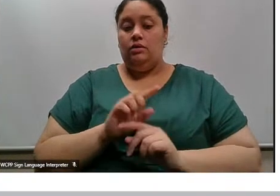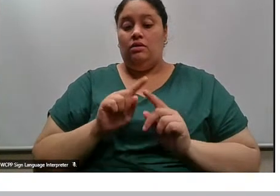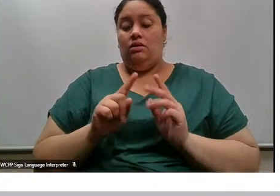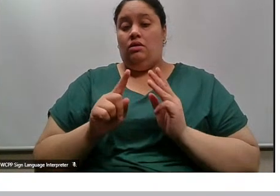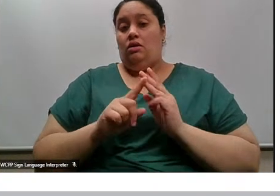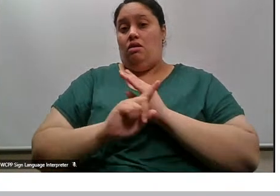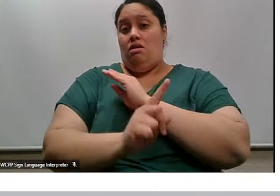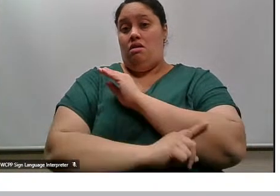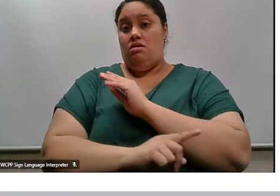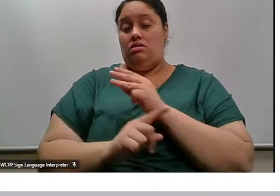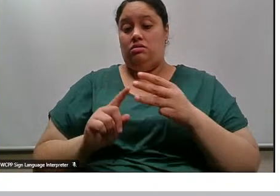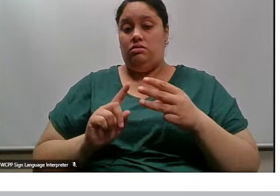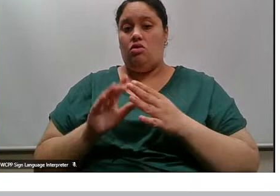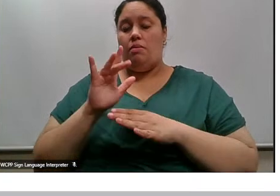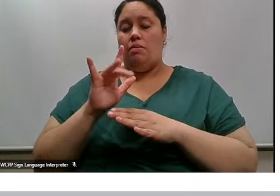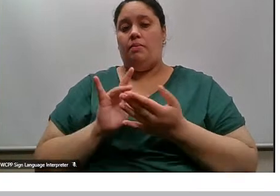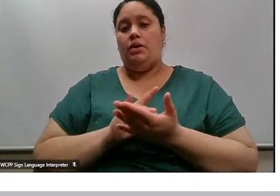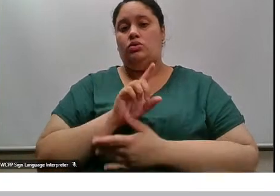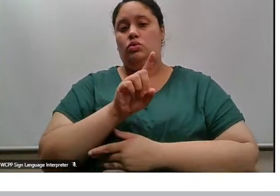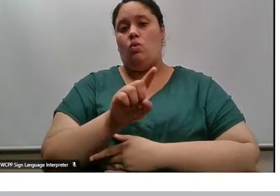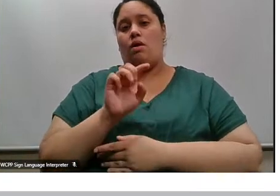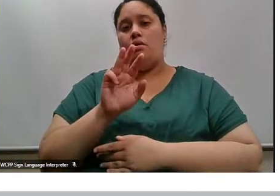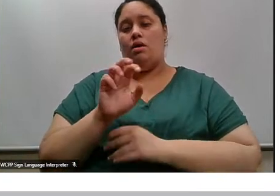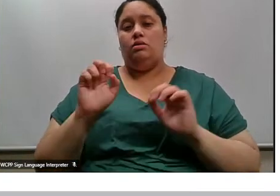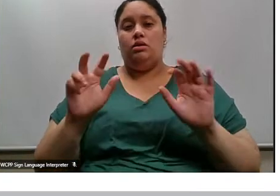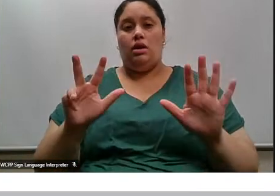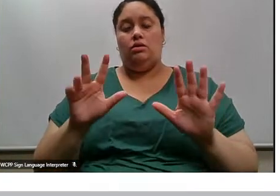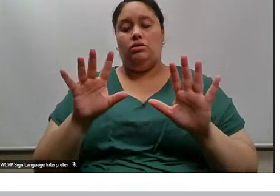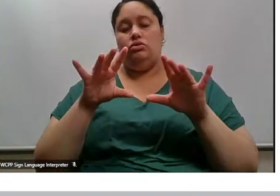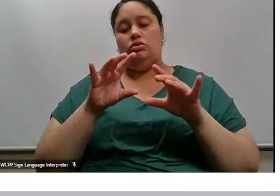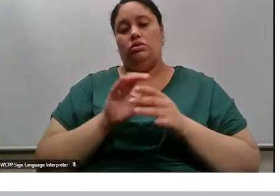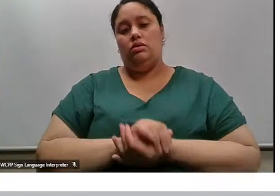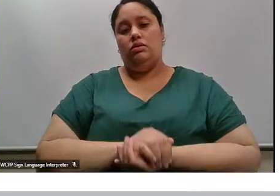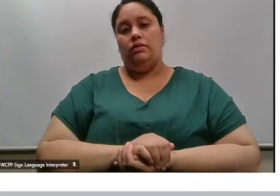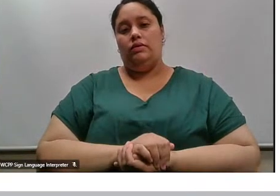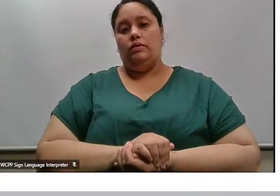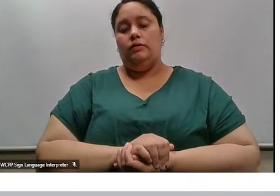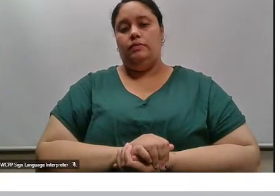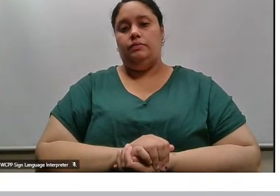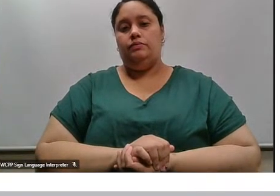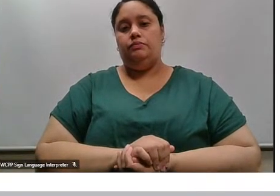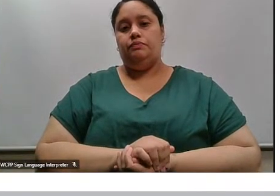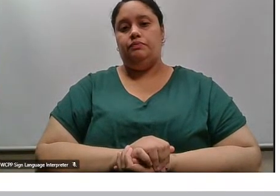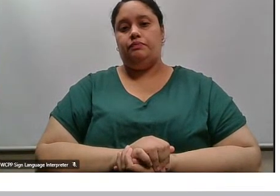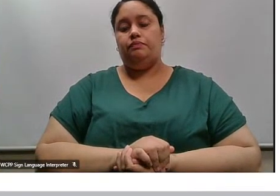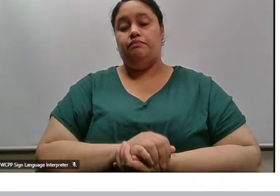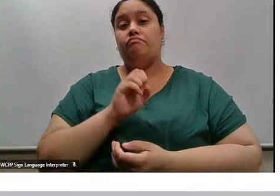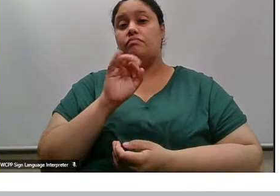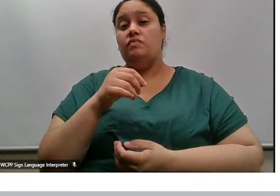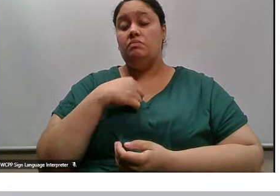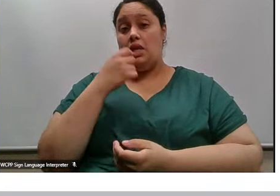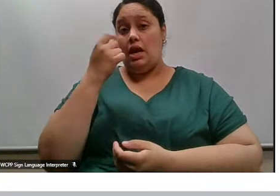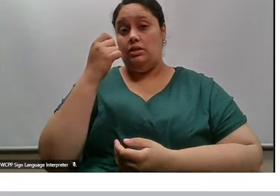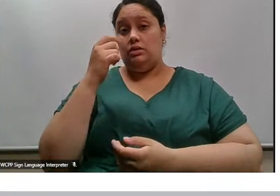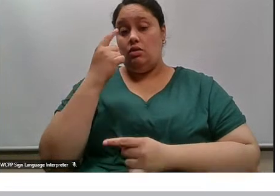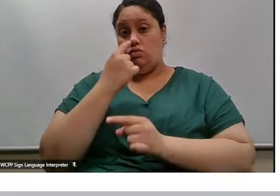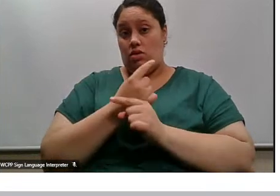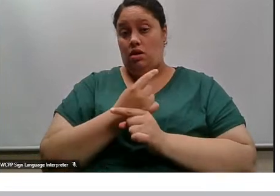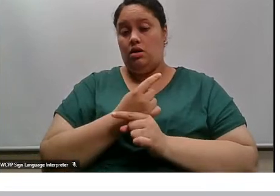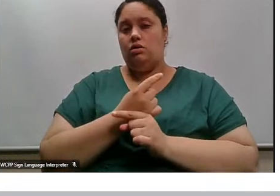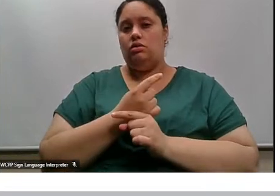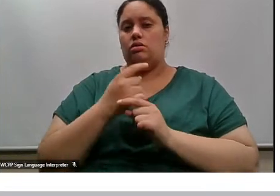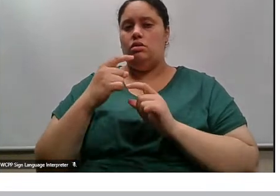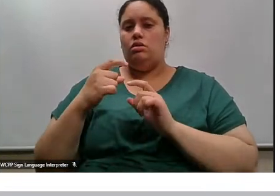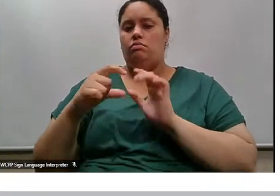one, I think on page 198, Chair, I think if I'm understanding in the box,